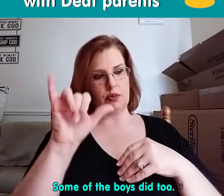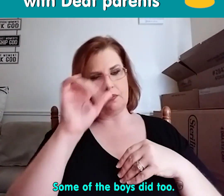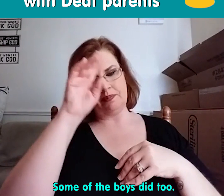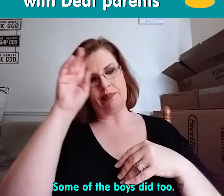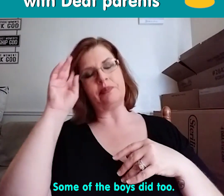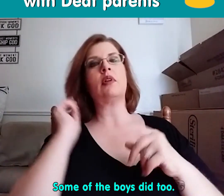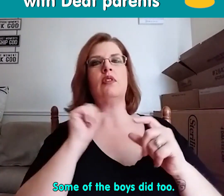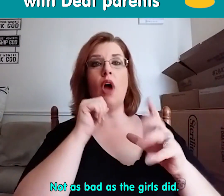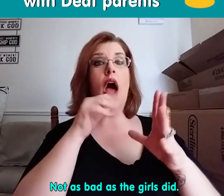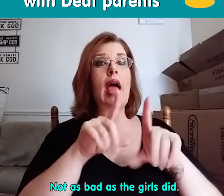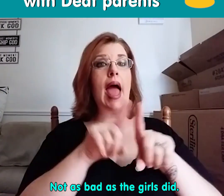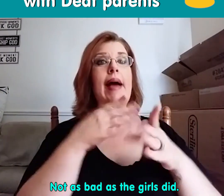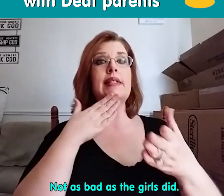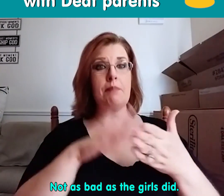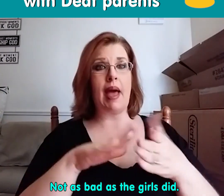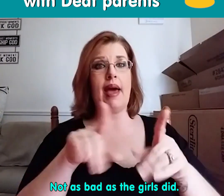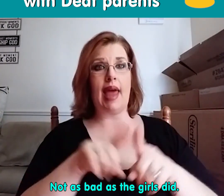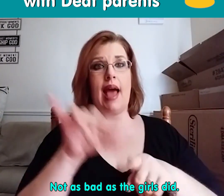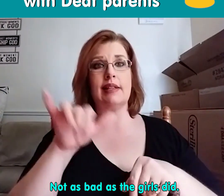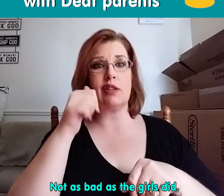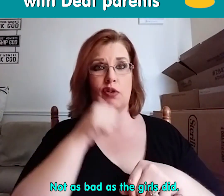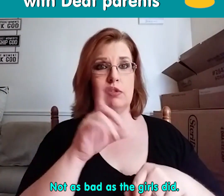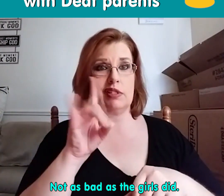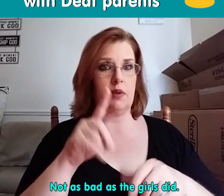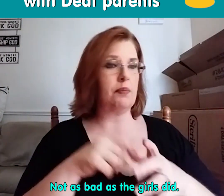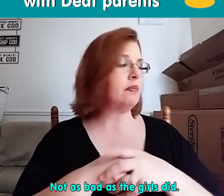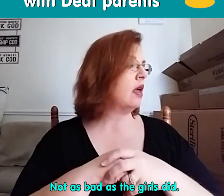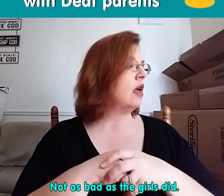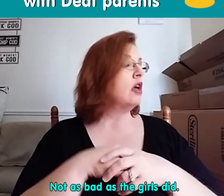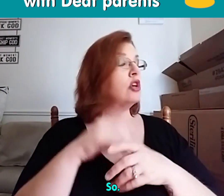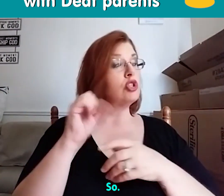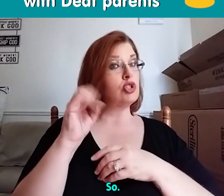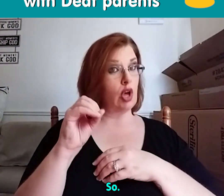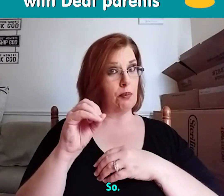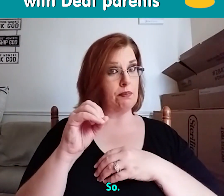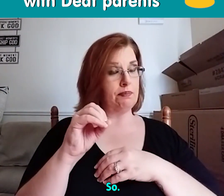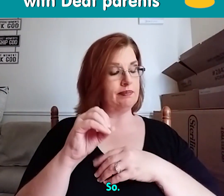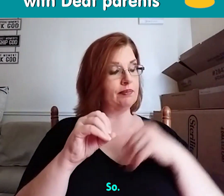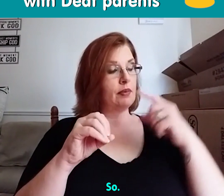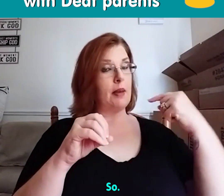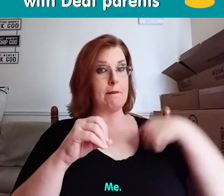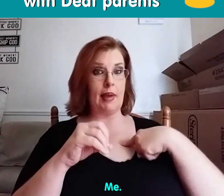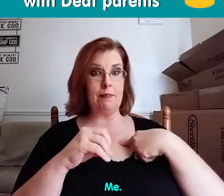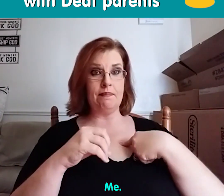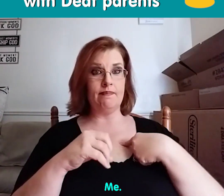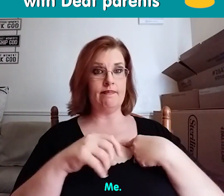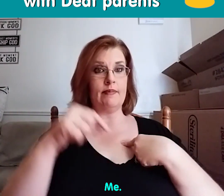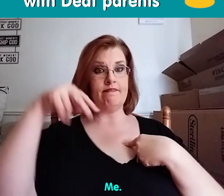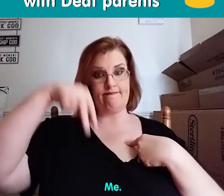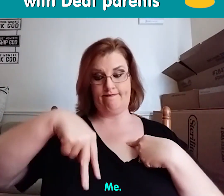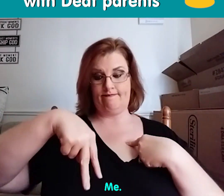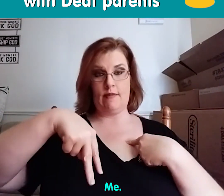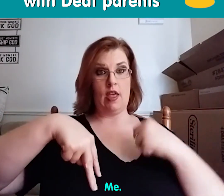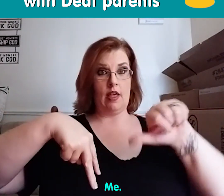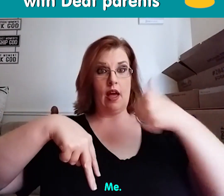too. Not as bad as the girls did. So, me,